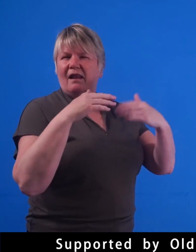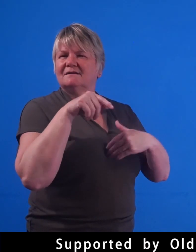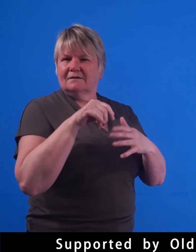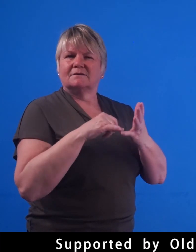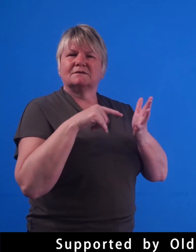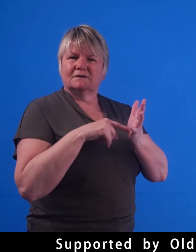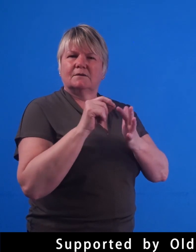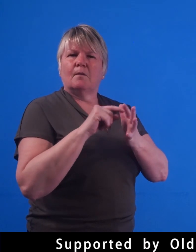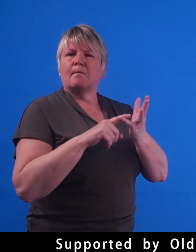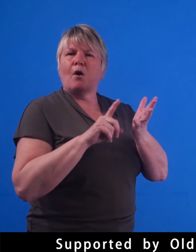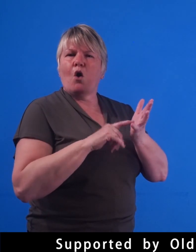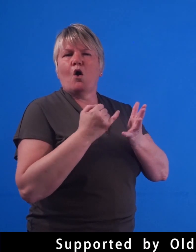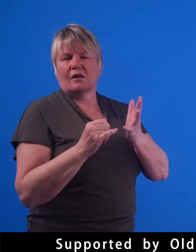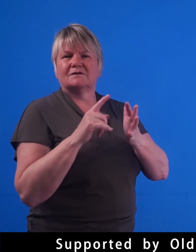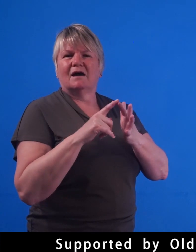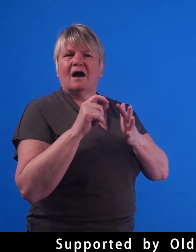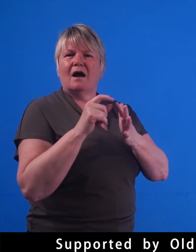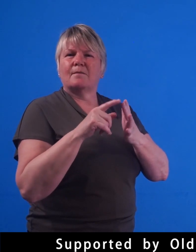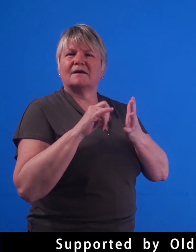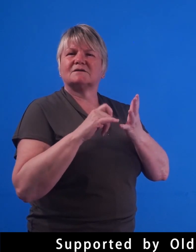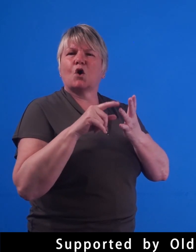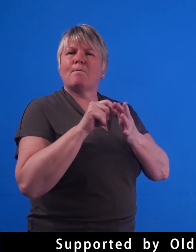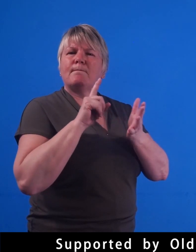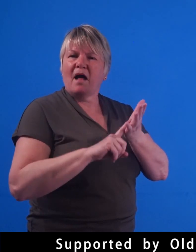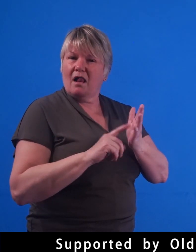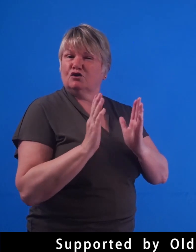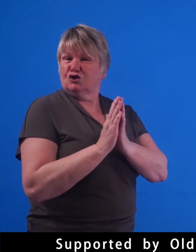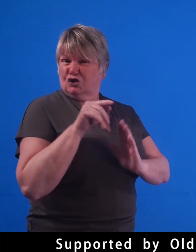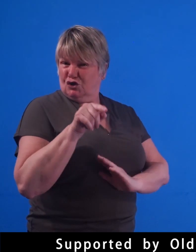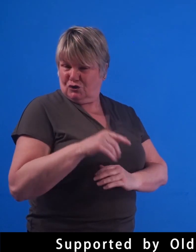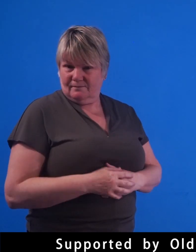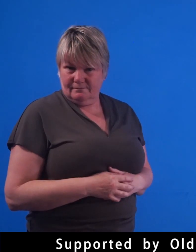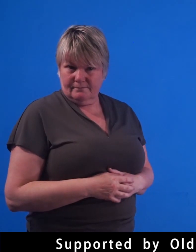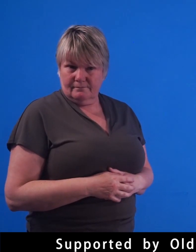Paul's Episcopal Church, it was run by Lillian Hardy.